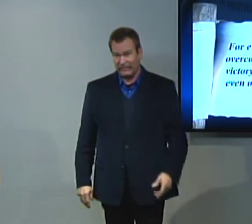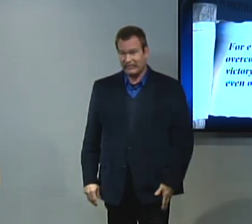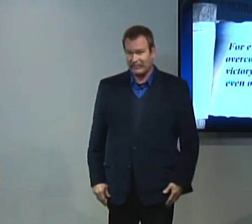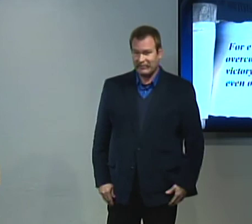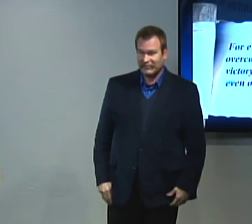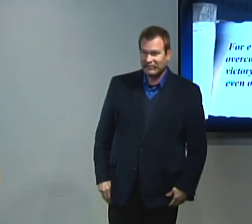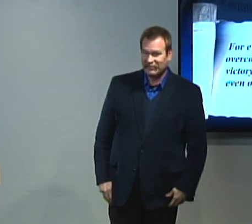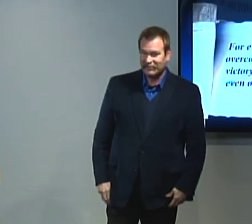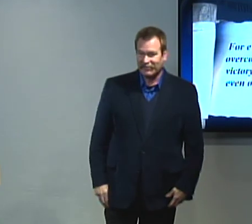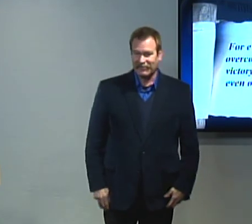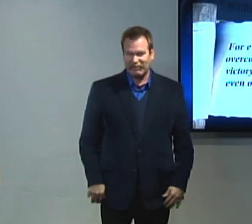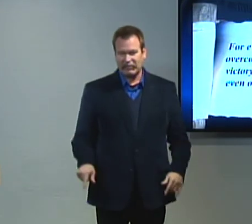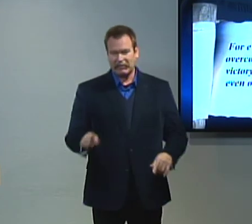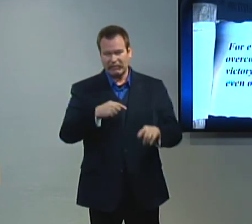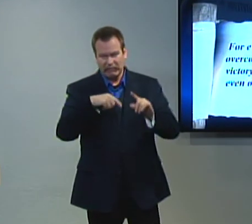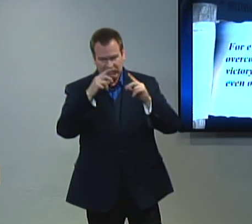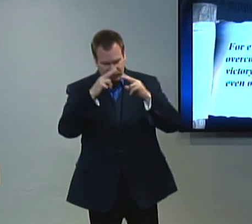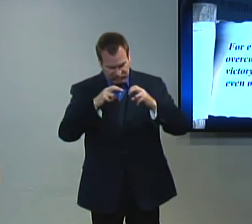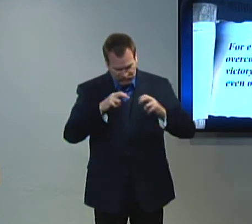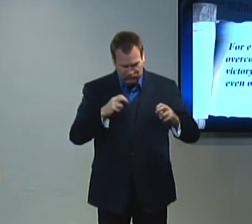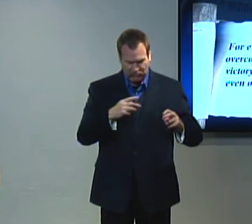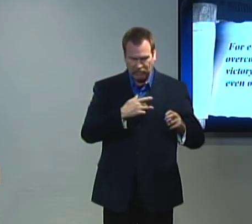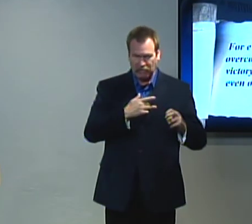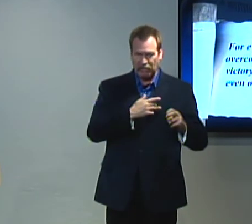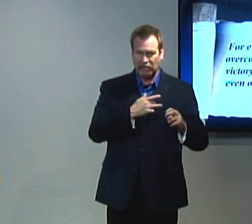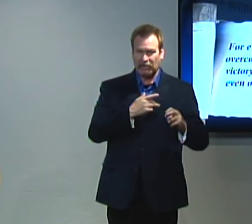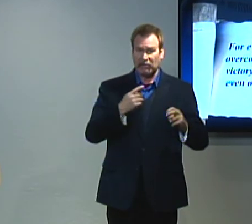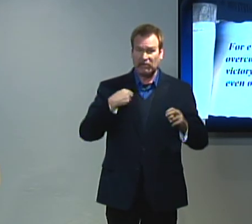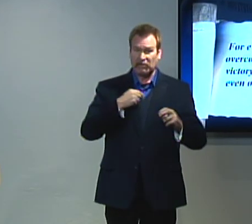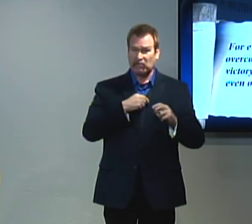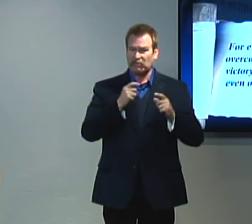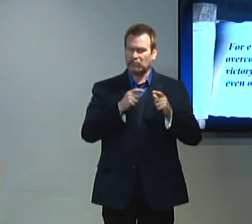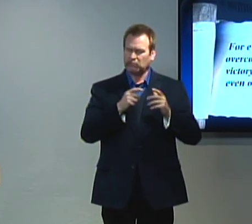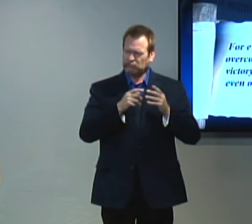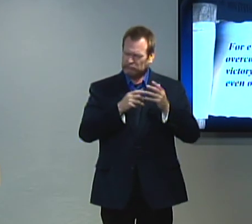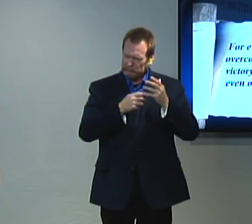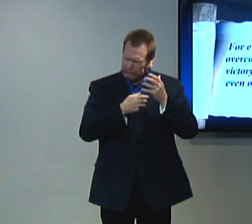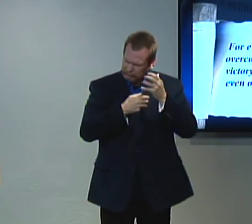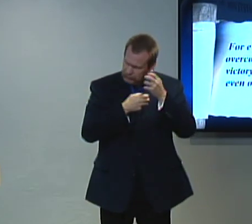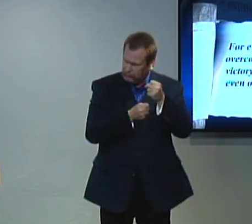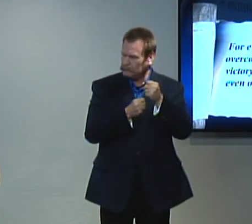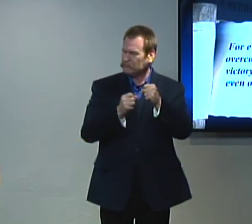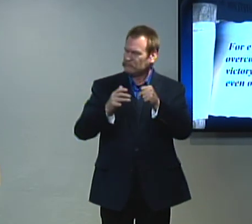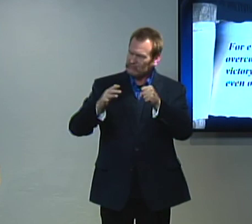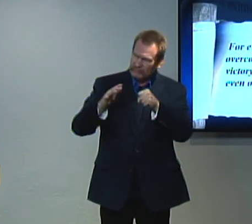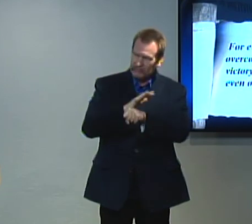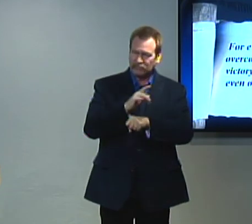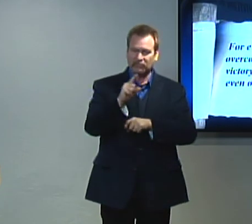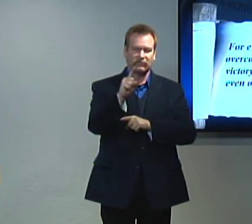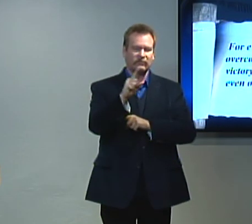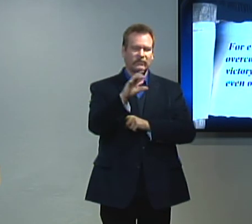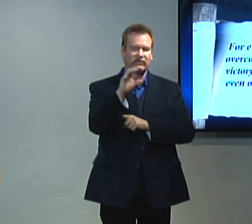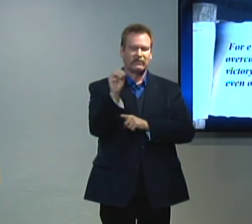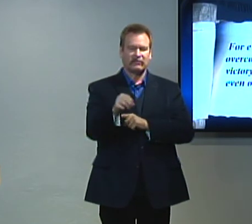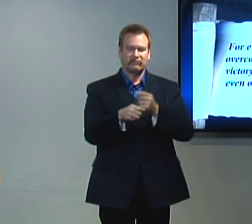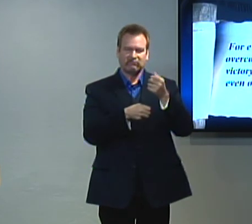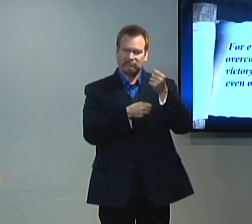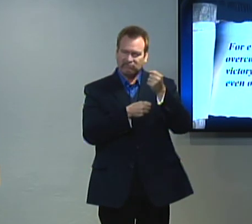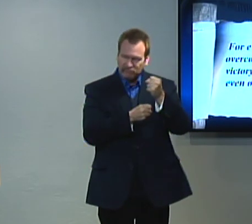Peter? Are you one of little faith? So analyze your hearts this morning. Do you have full